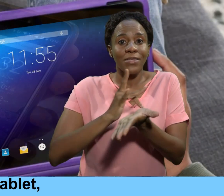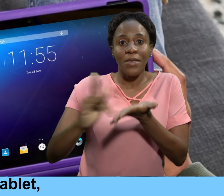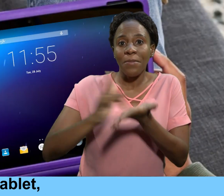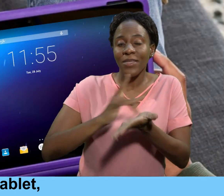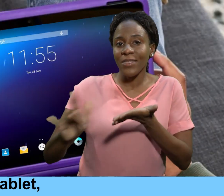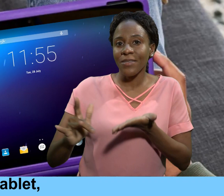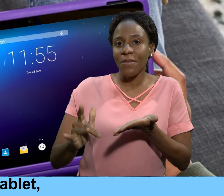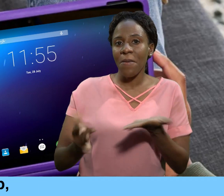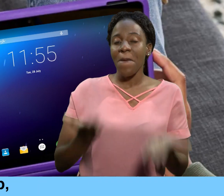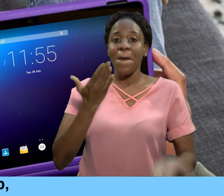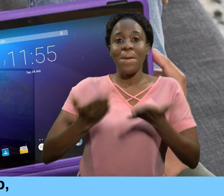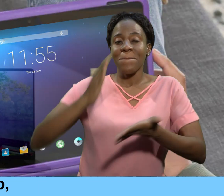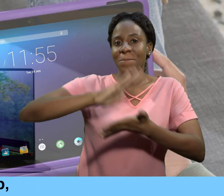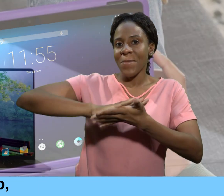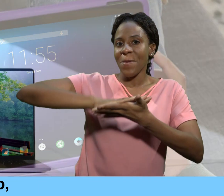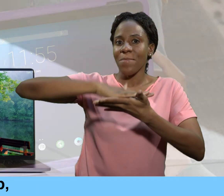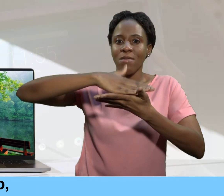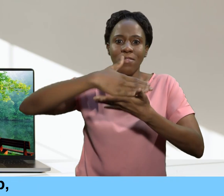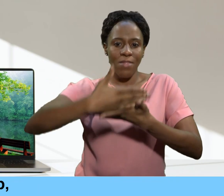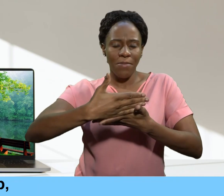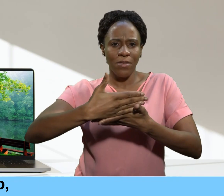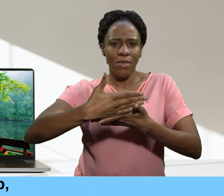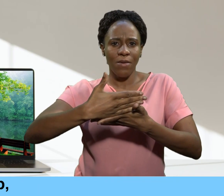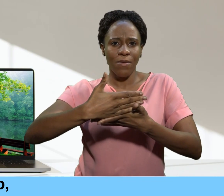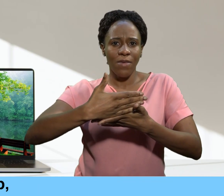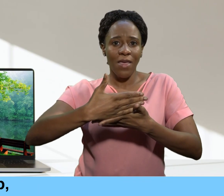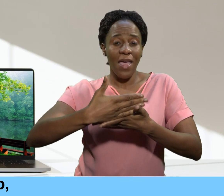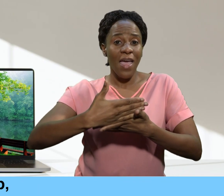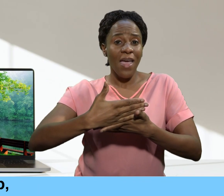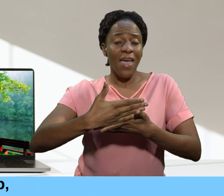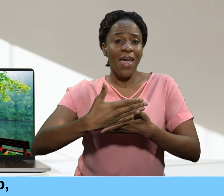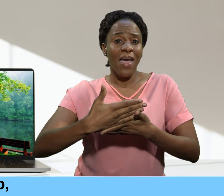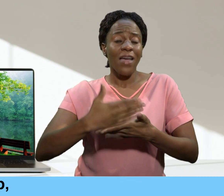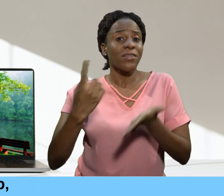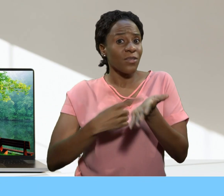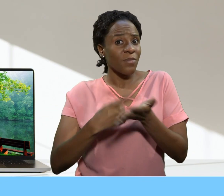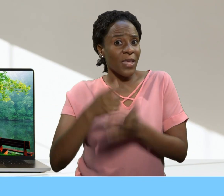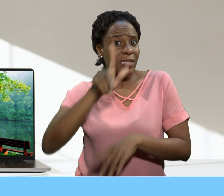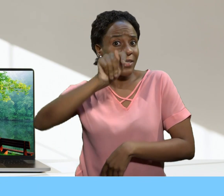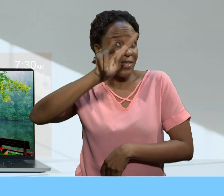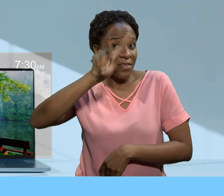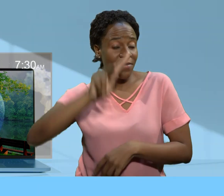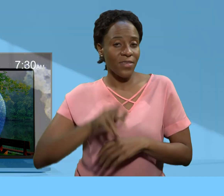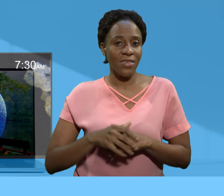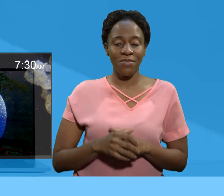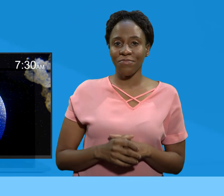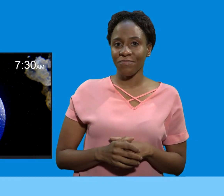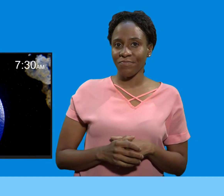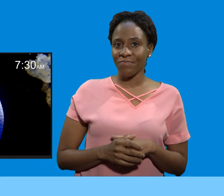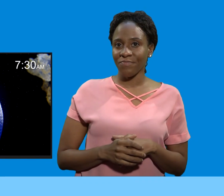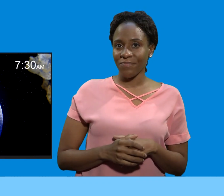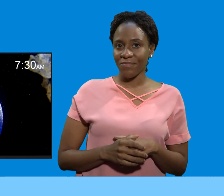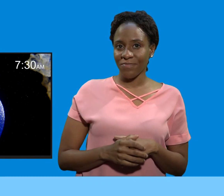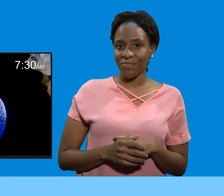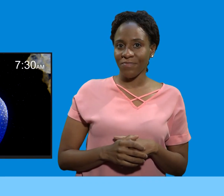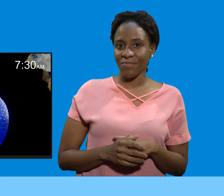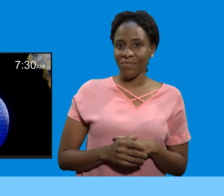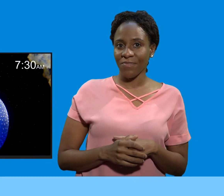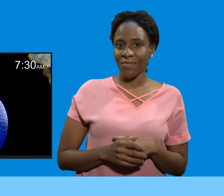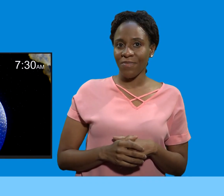We can use a tablet, maybe a laptop, or even on TV.